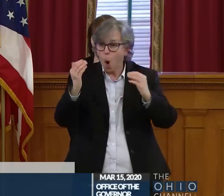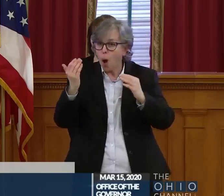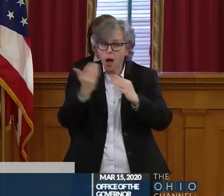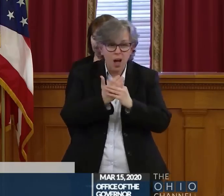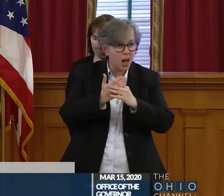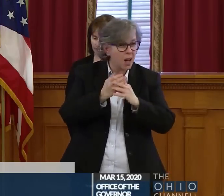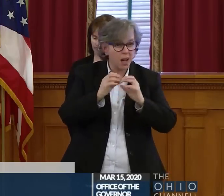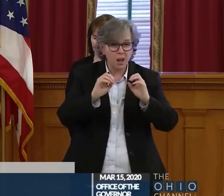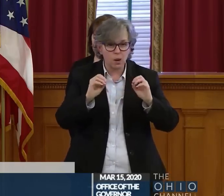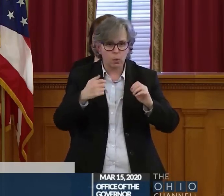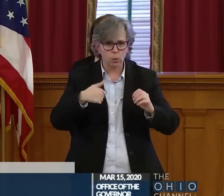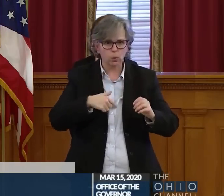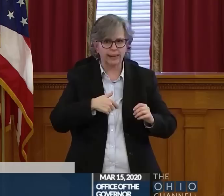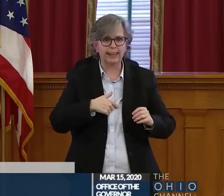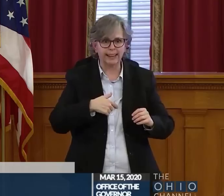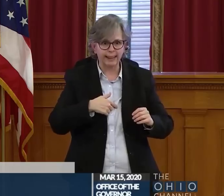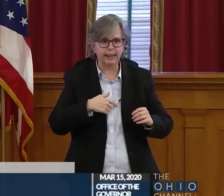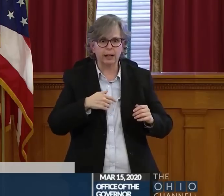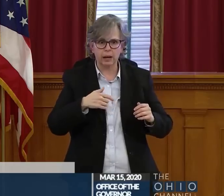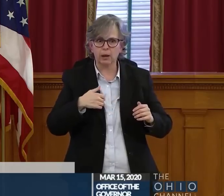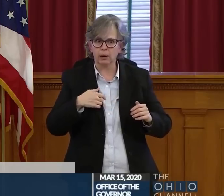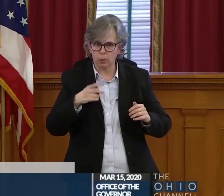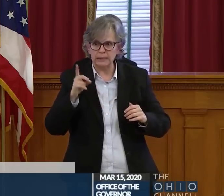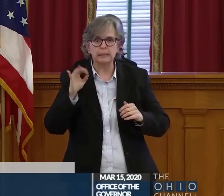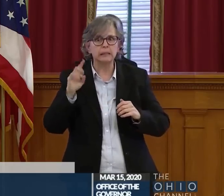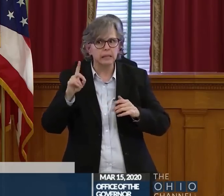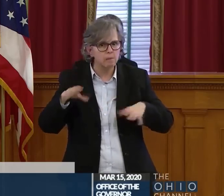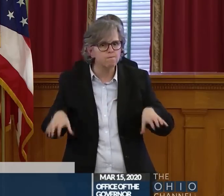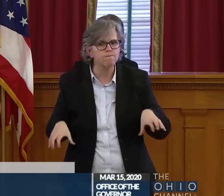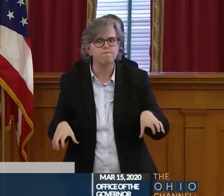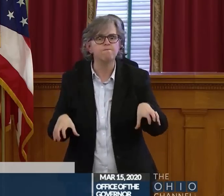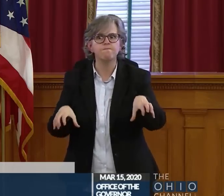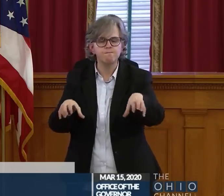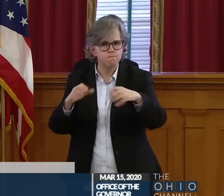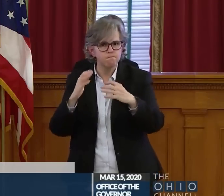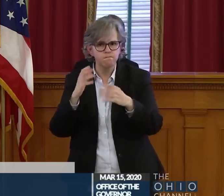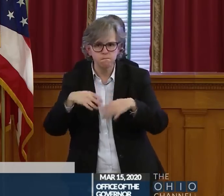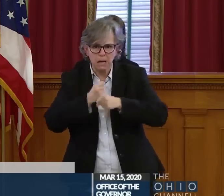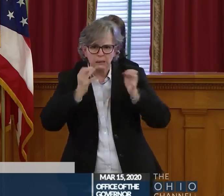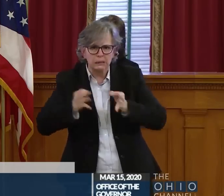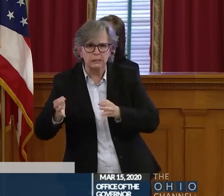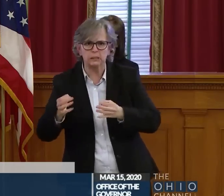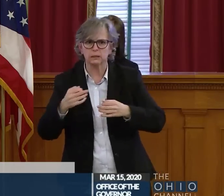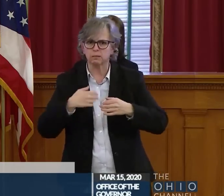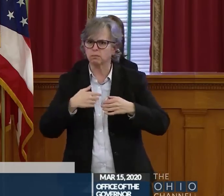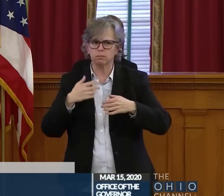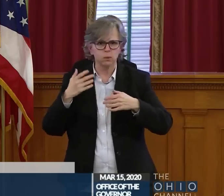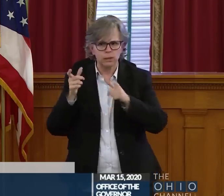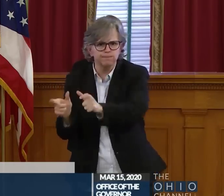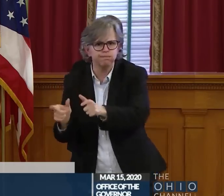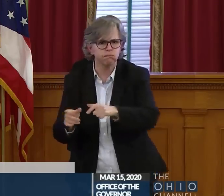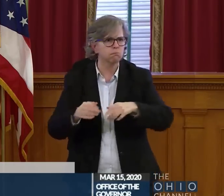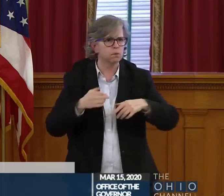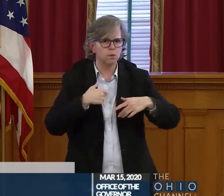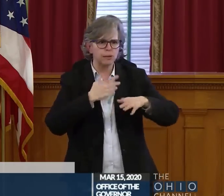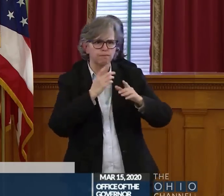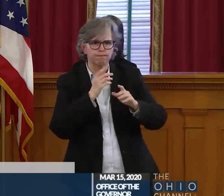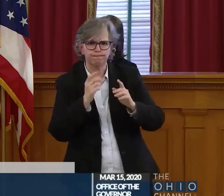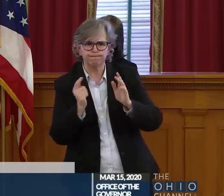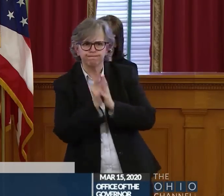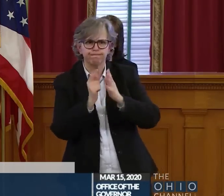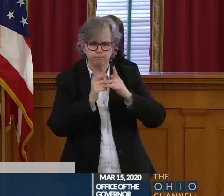intervention, and we certainly feel that that will make a difference. And we feel that that will